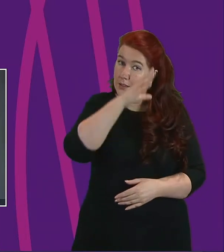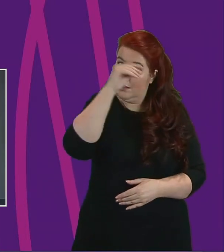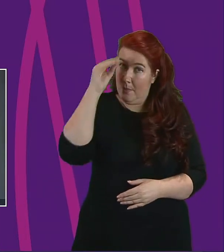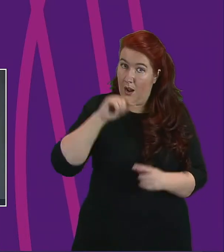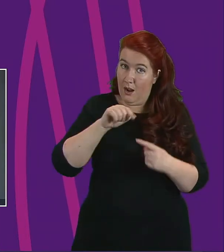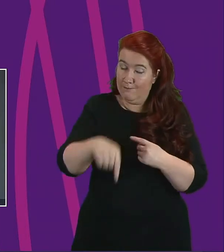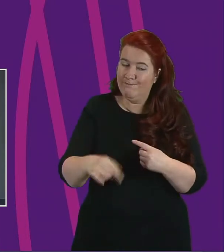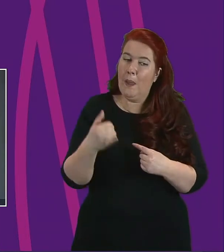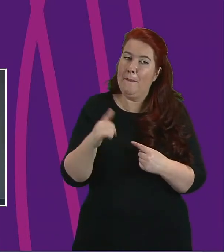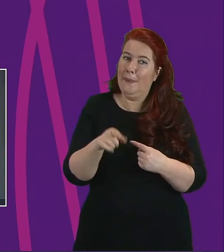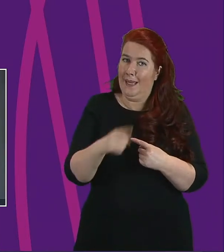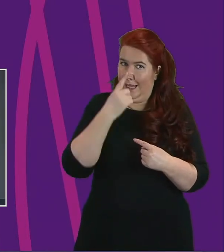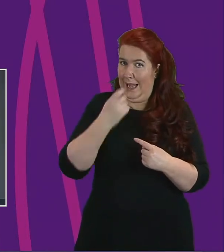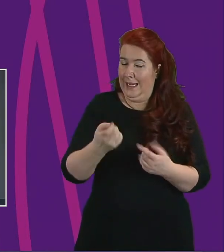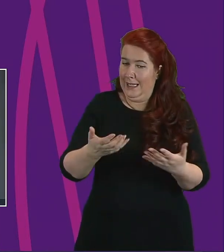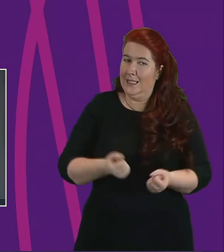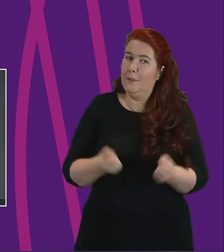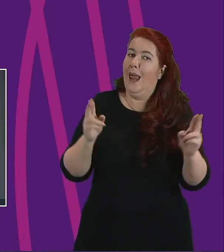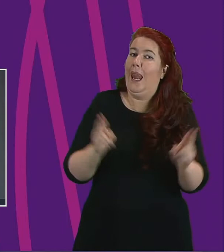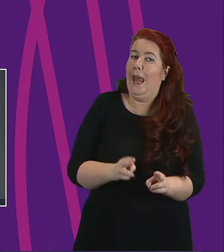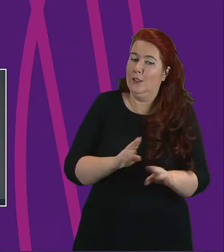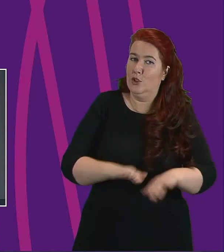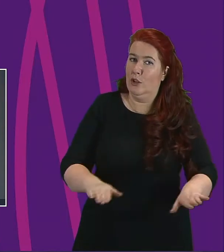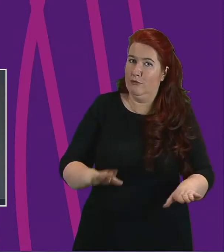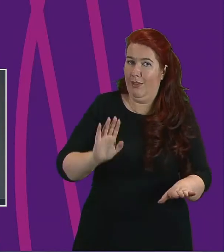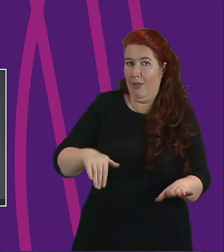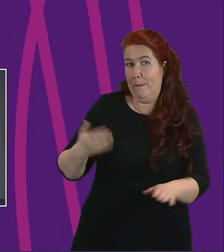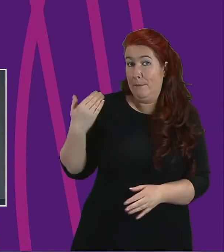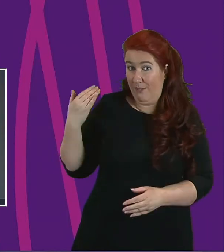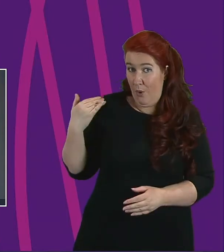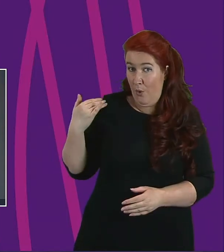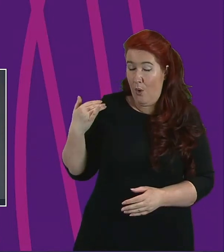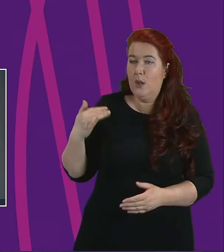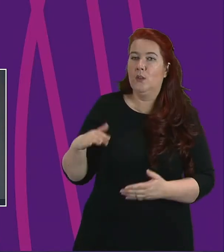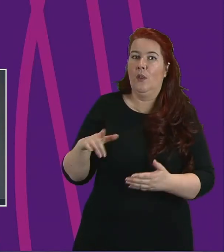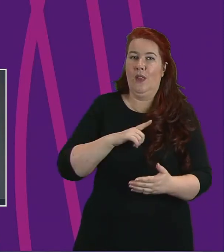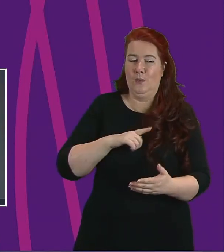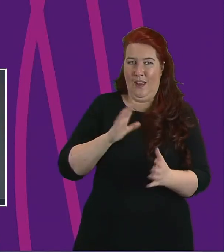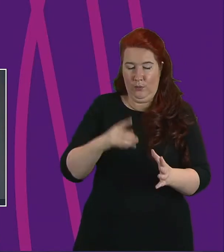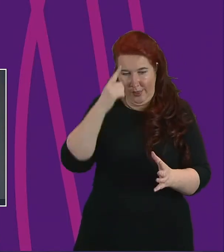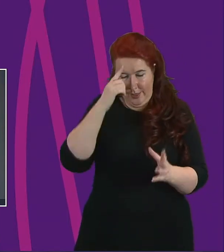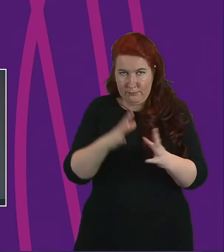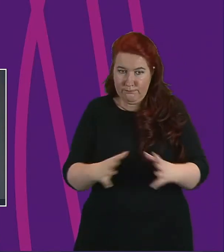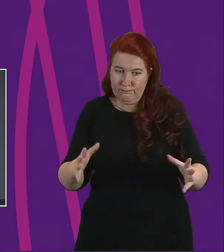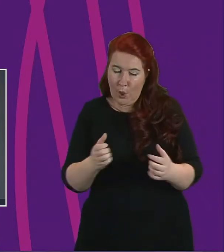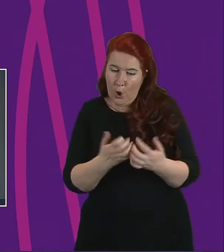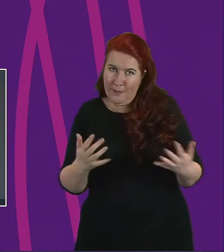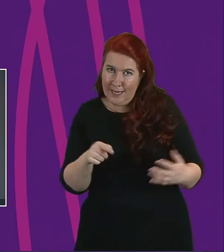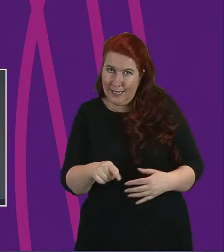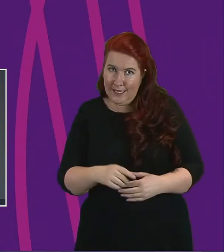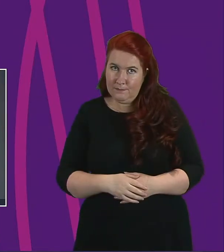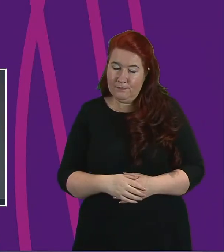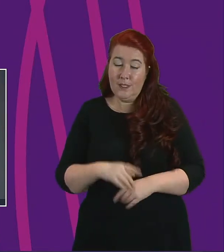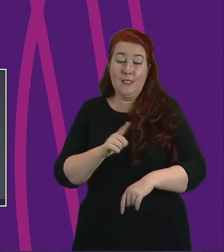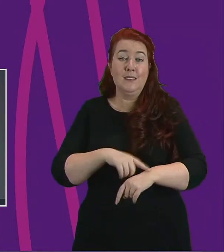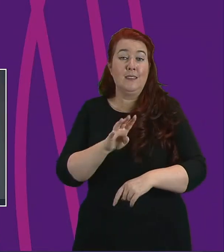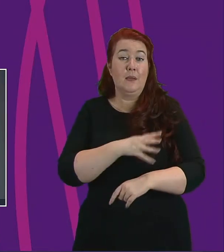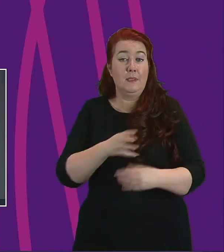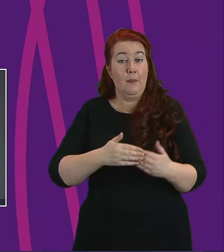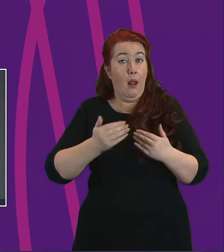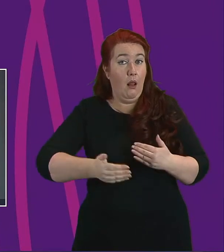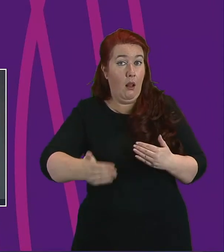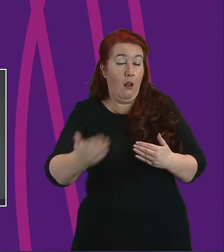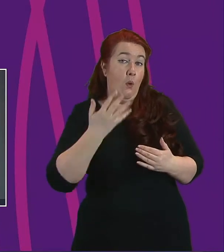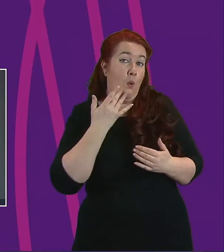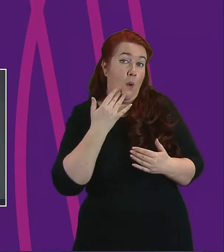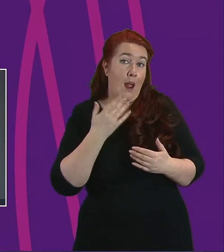be accommodated in each setting, and so capacity will be prioritised. The timetable for reopening services will take account of